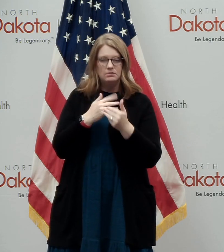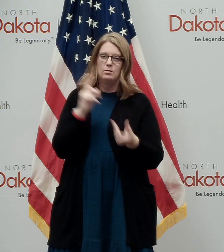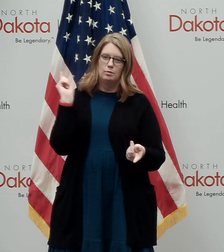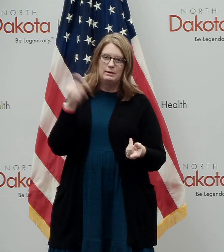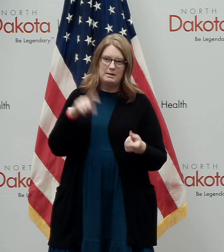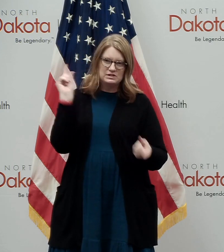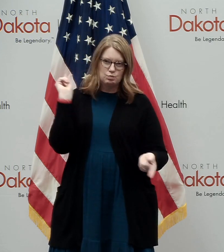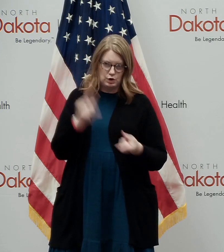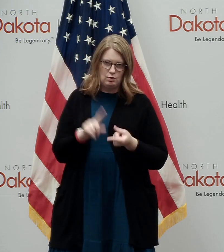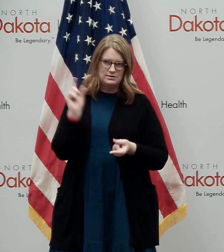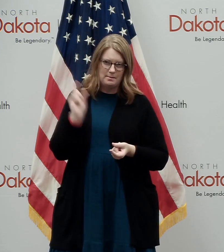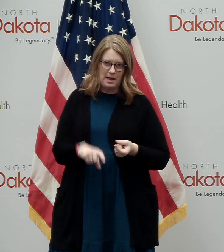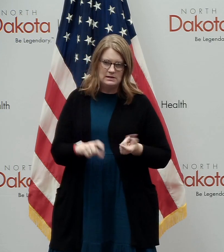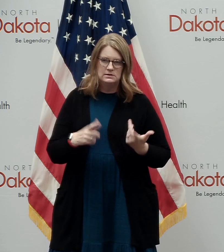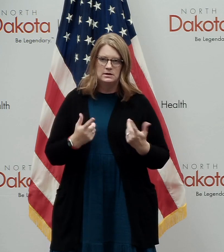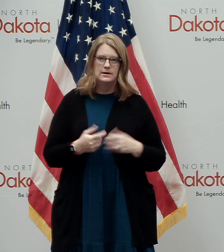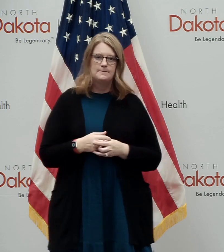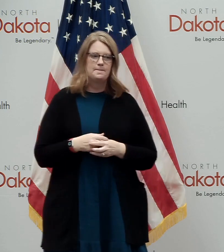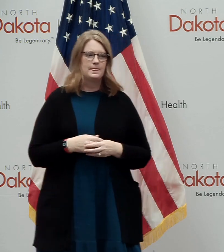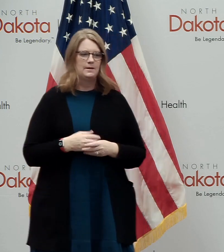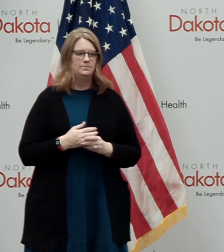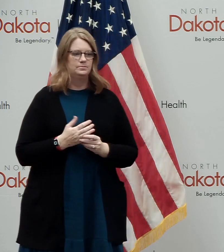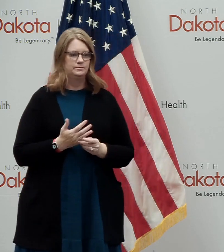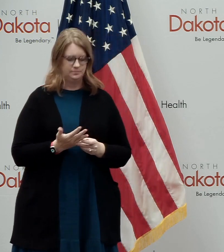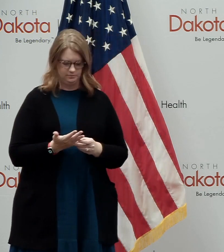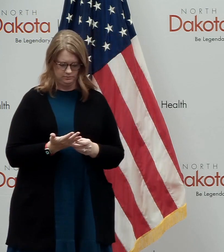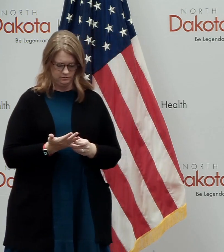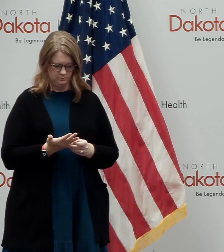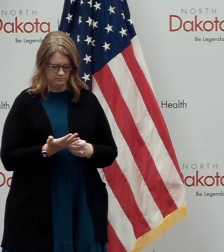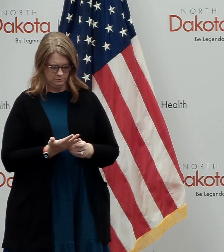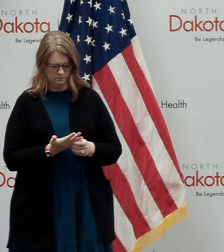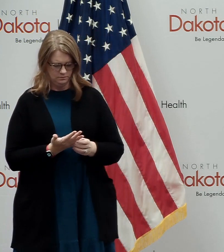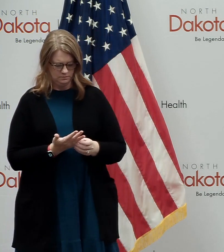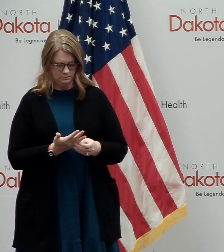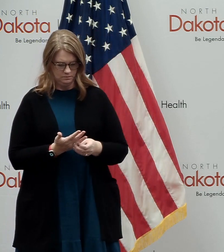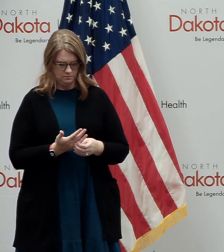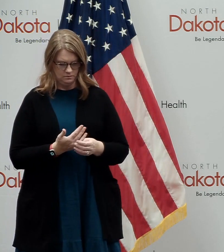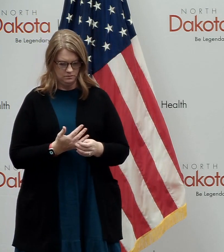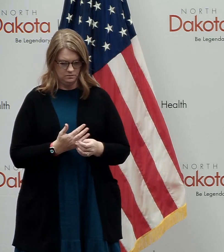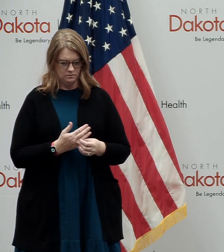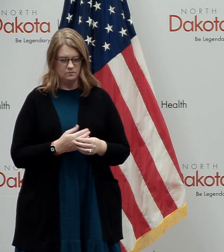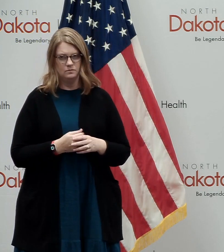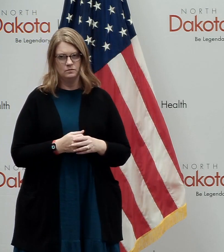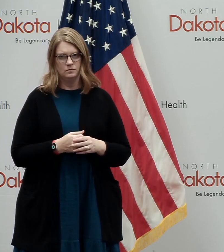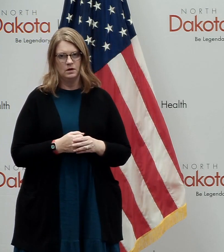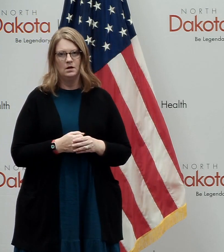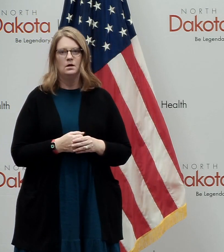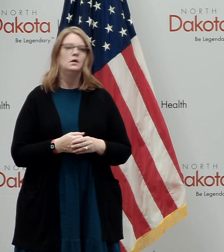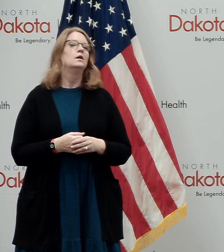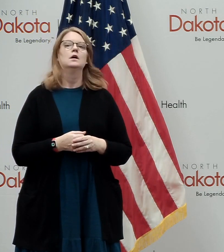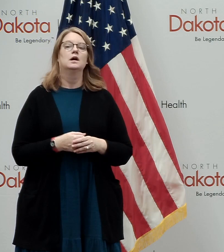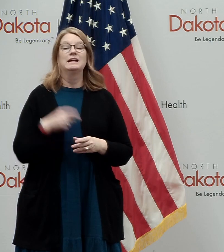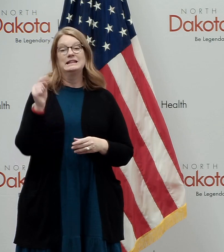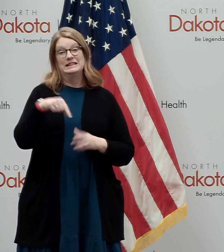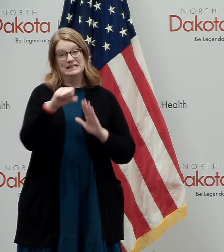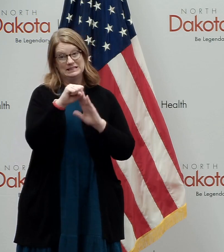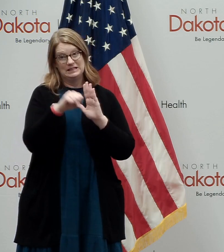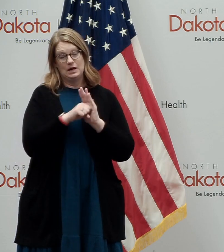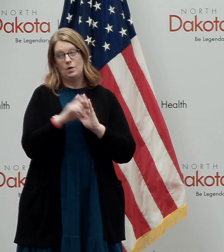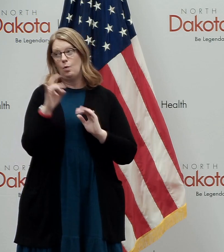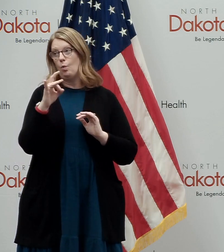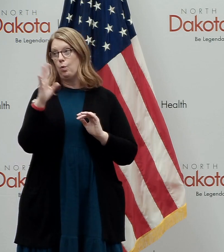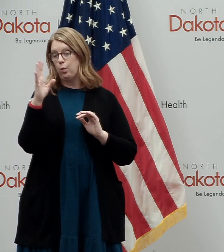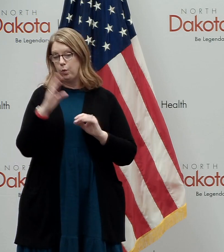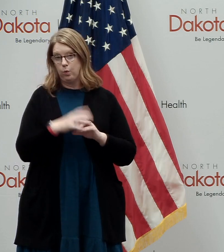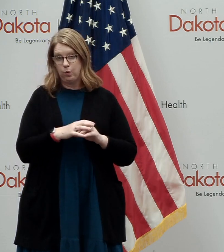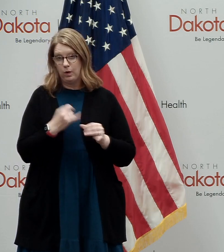again, when we, as you were, we know that in our state where there's fierce independence and a fierce